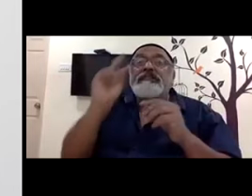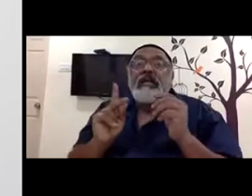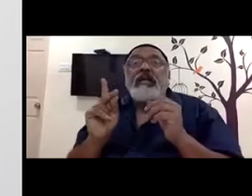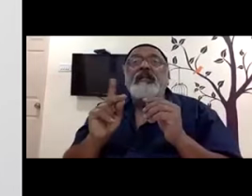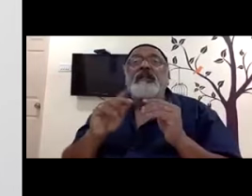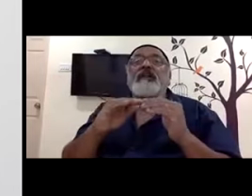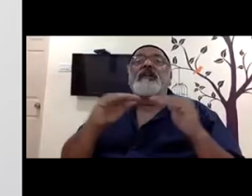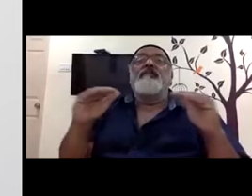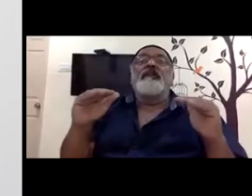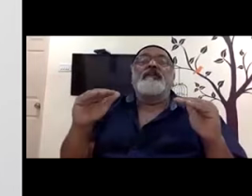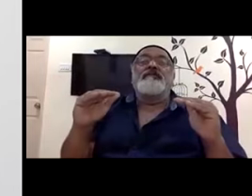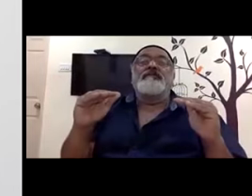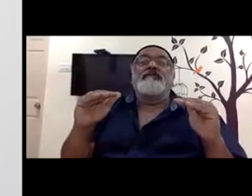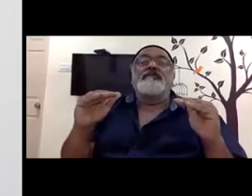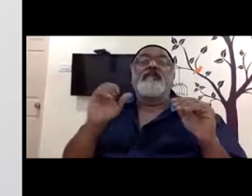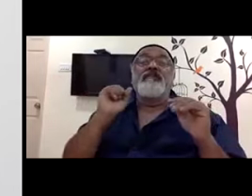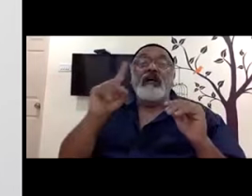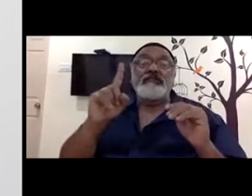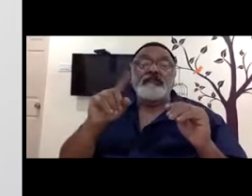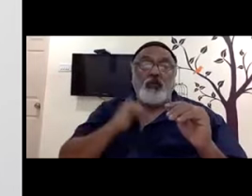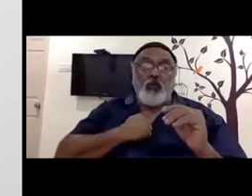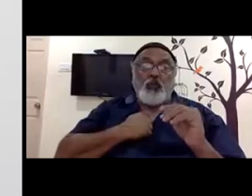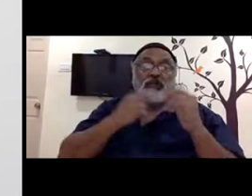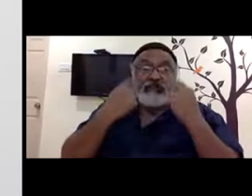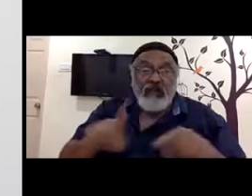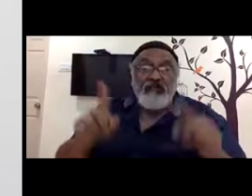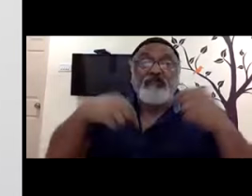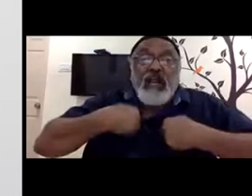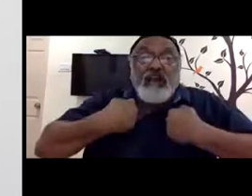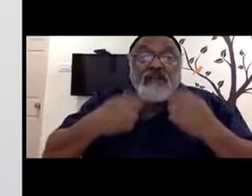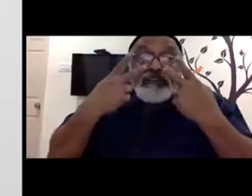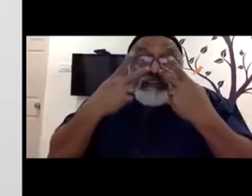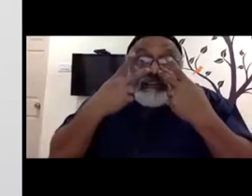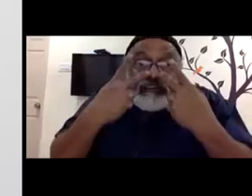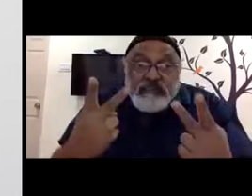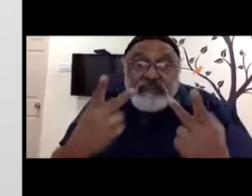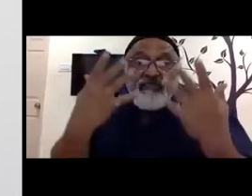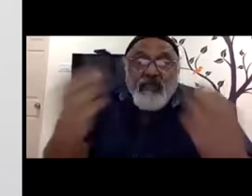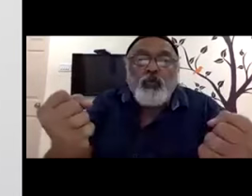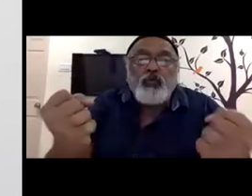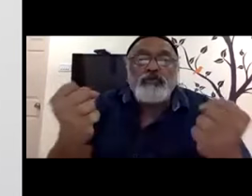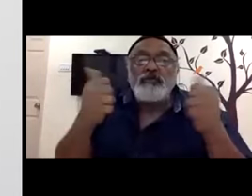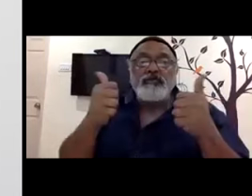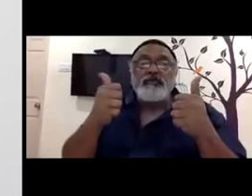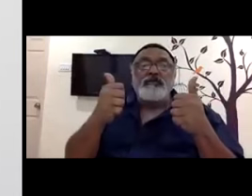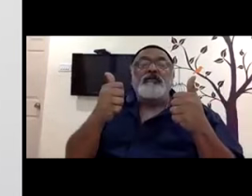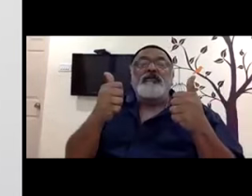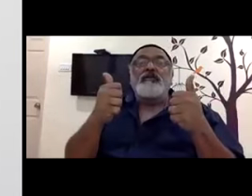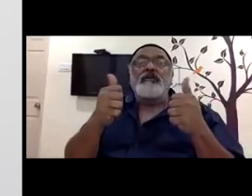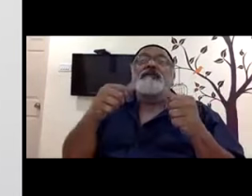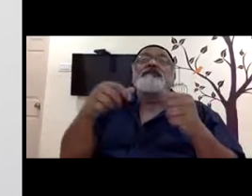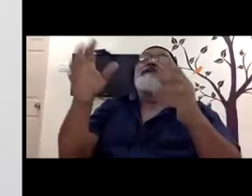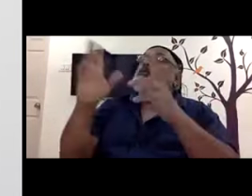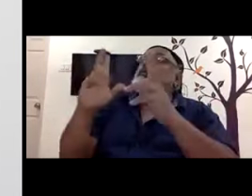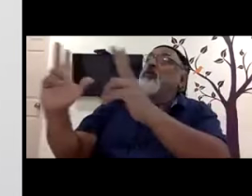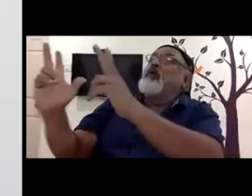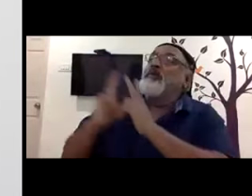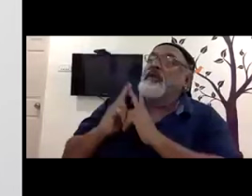us. Okay, it's not directly researched or reached through certain procedures or whatever. We believe it because